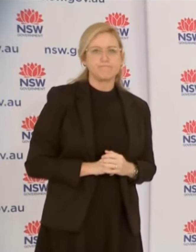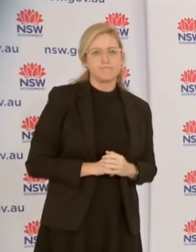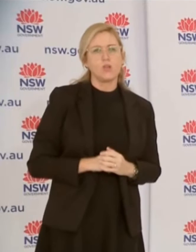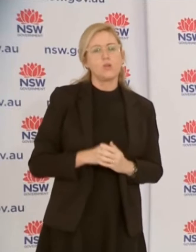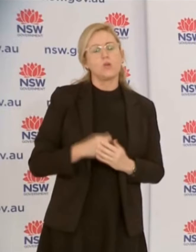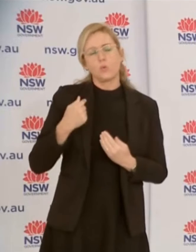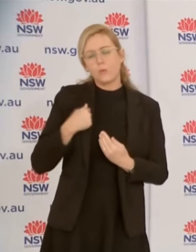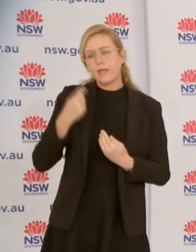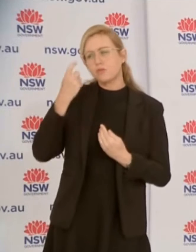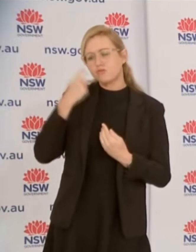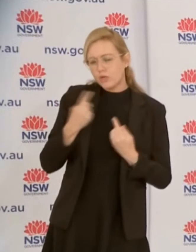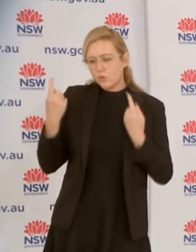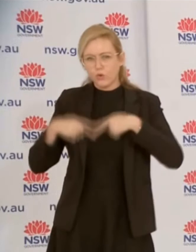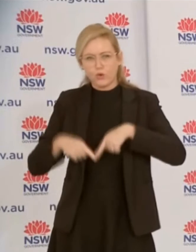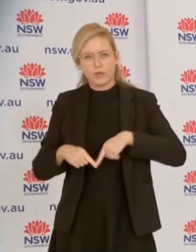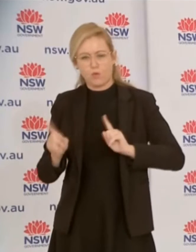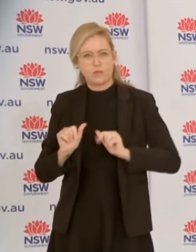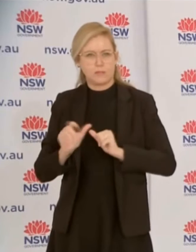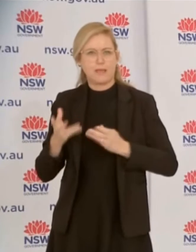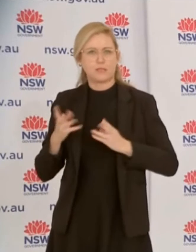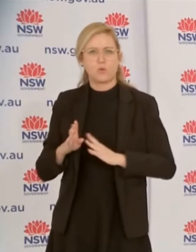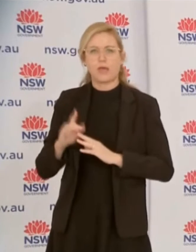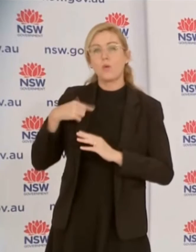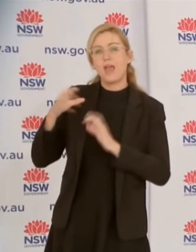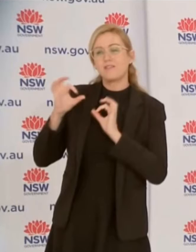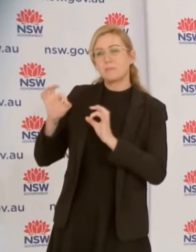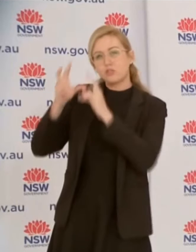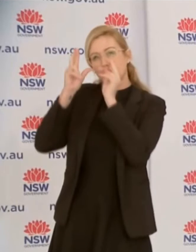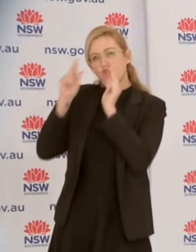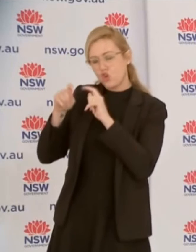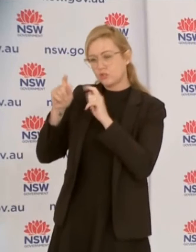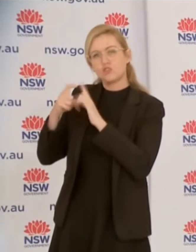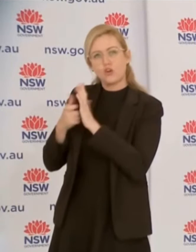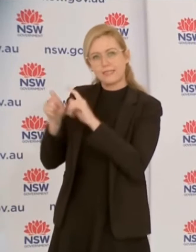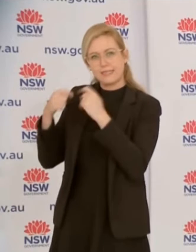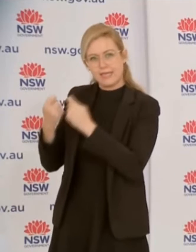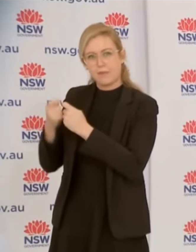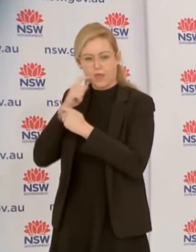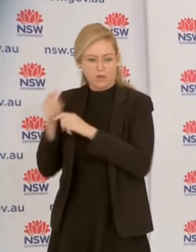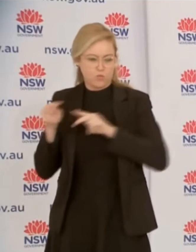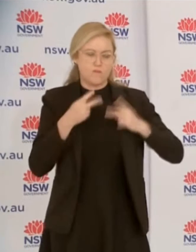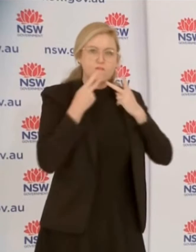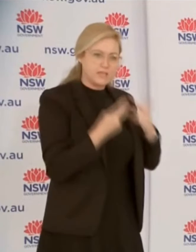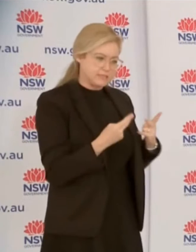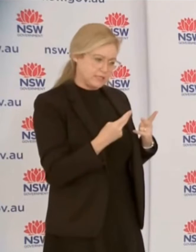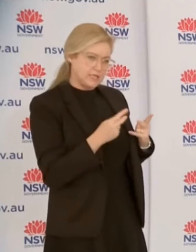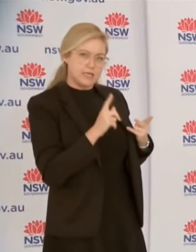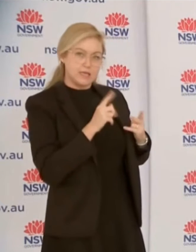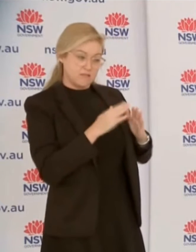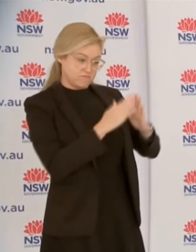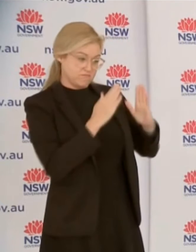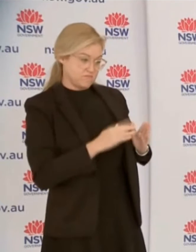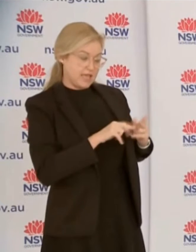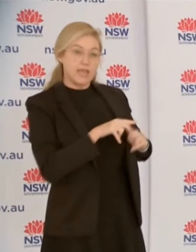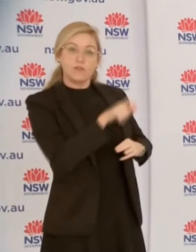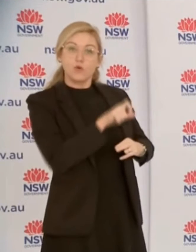place. The clinical teams will assess whether someone is symptom-free at 14 days. So there